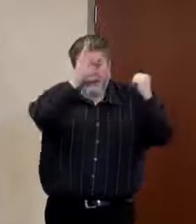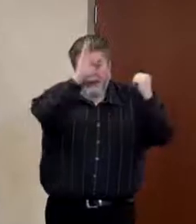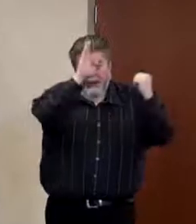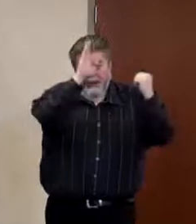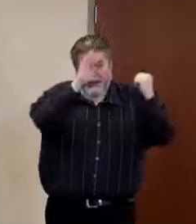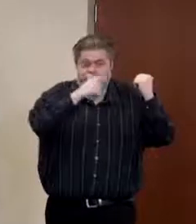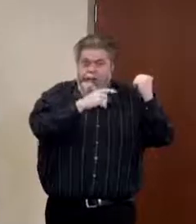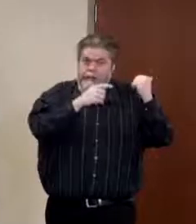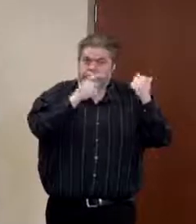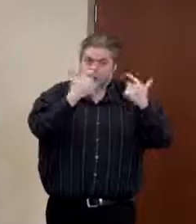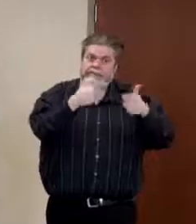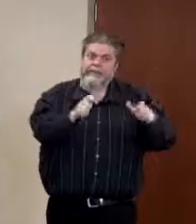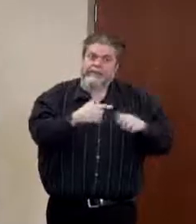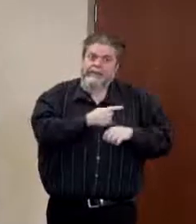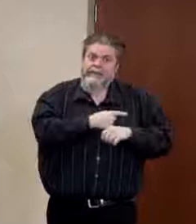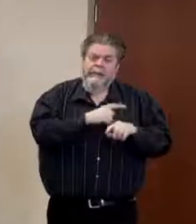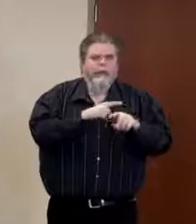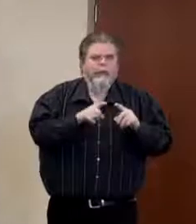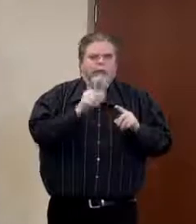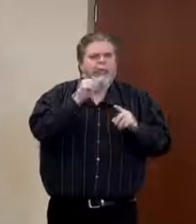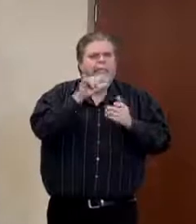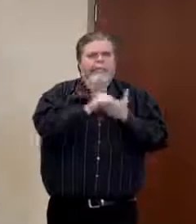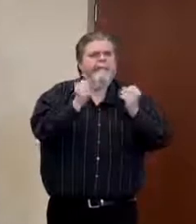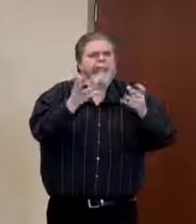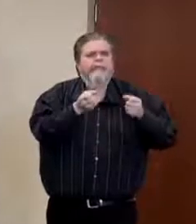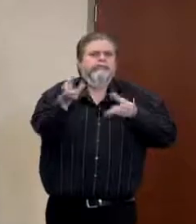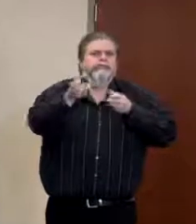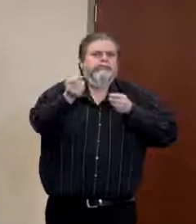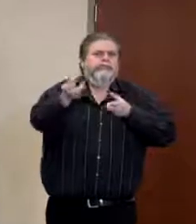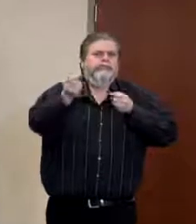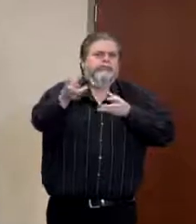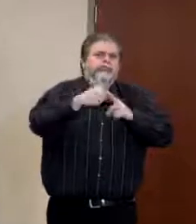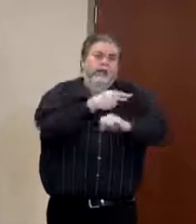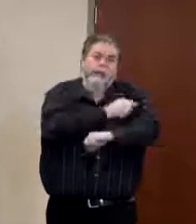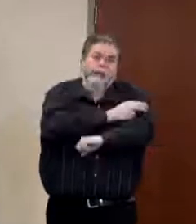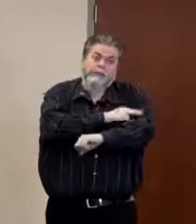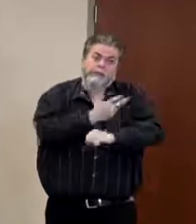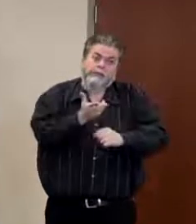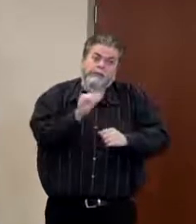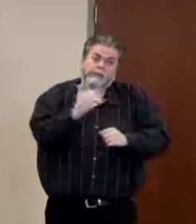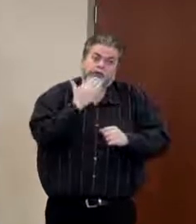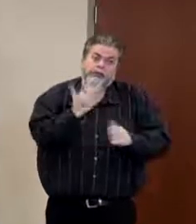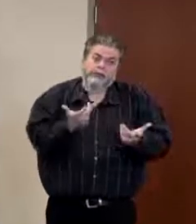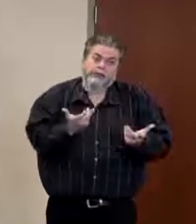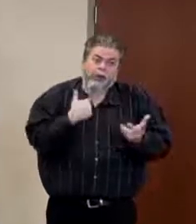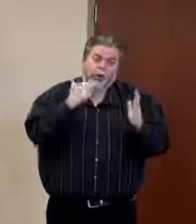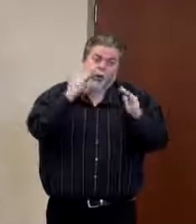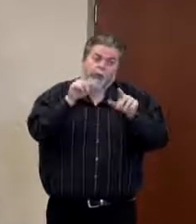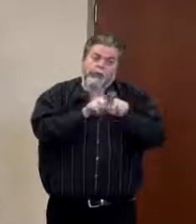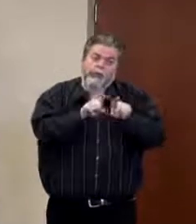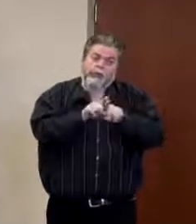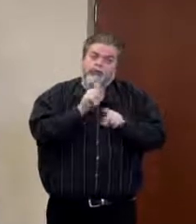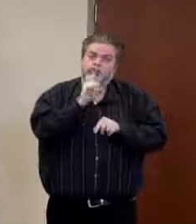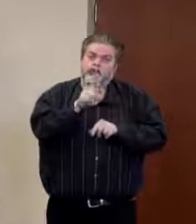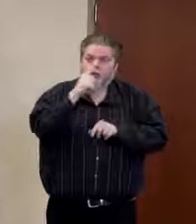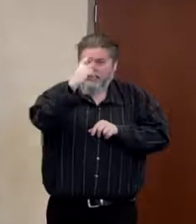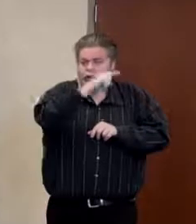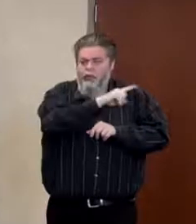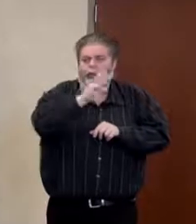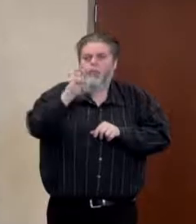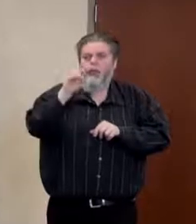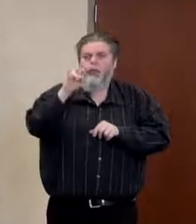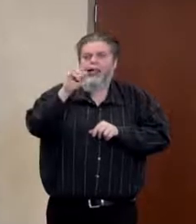healthy population. There's been low hospitalization rates among Smithfield. I'm hoping that same thing holds true for potentially what's happening in